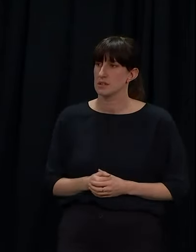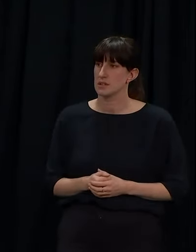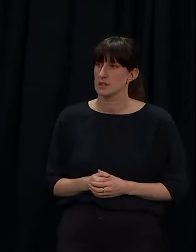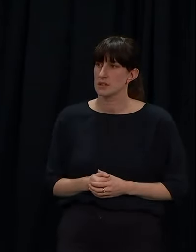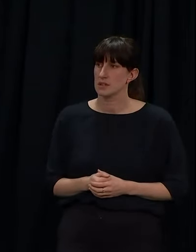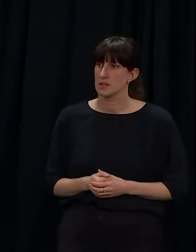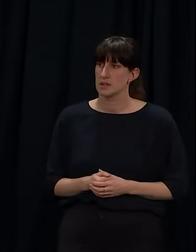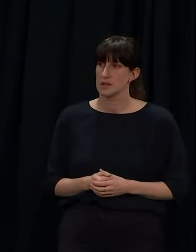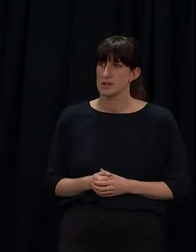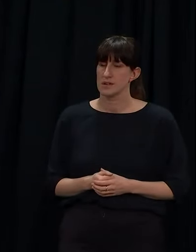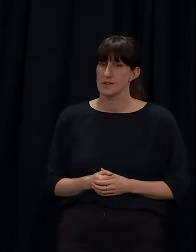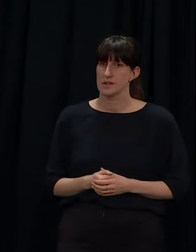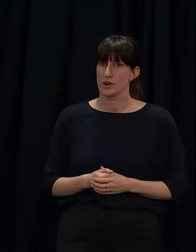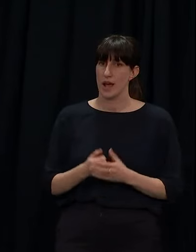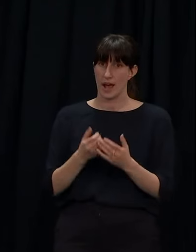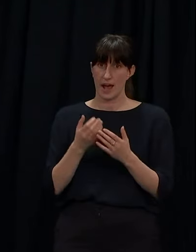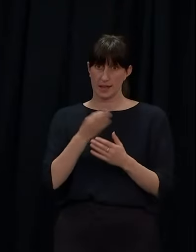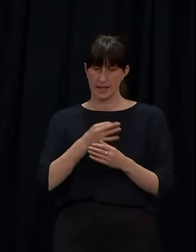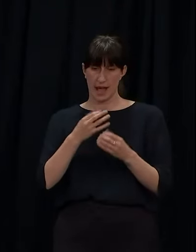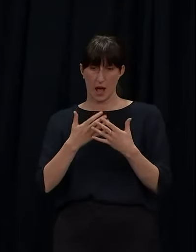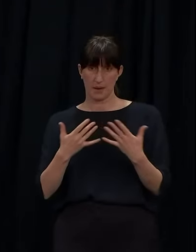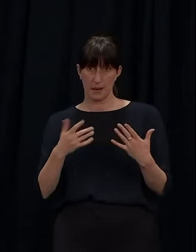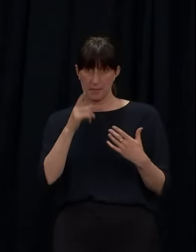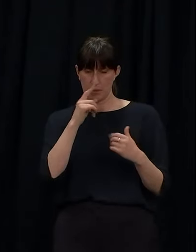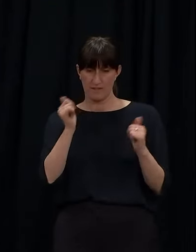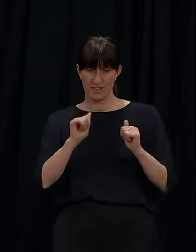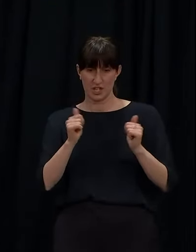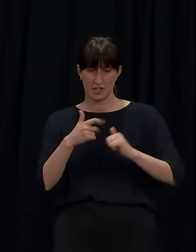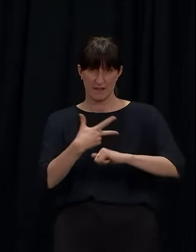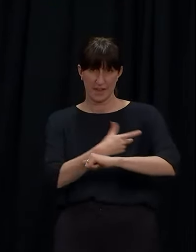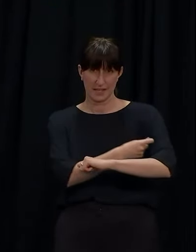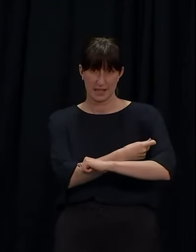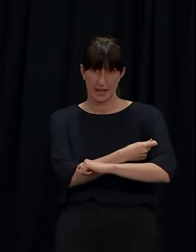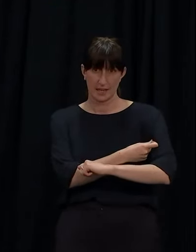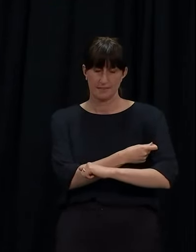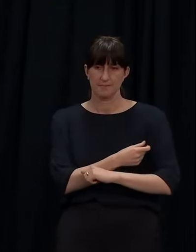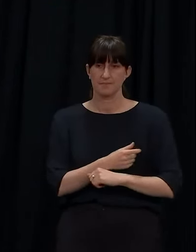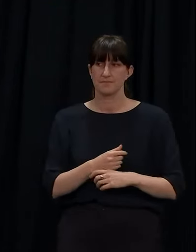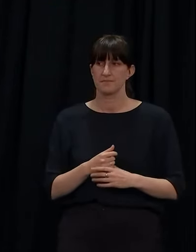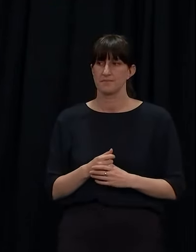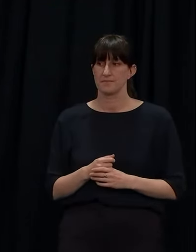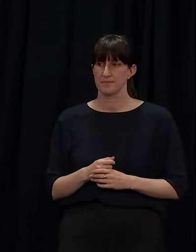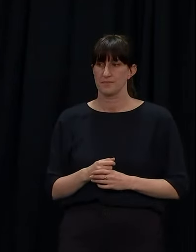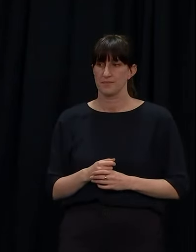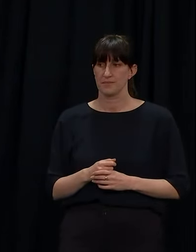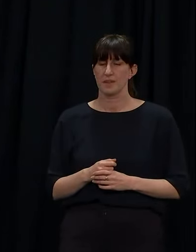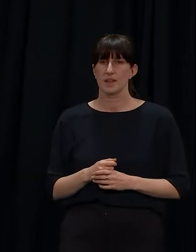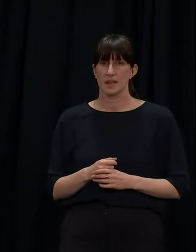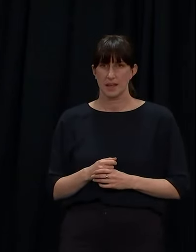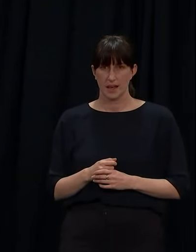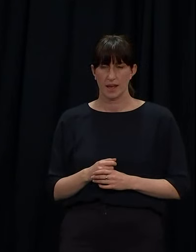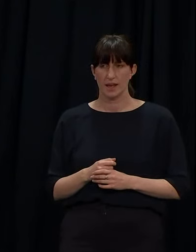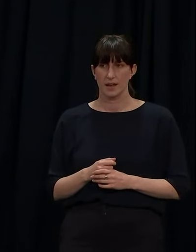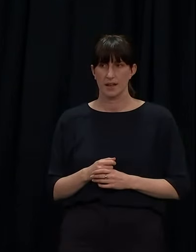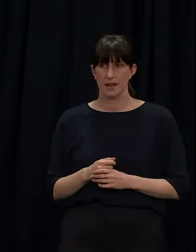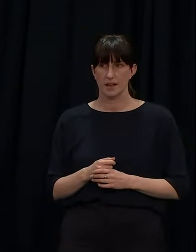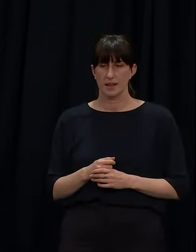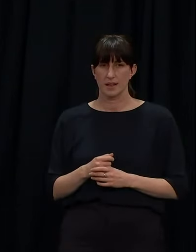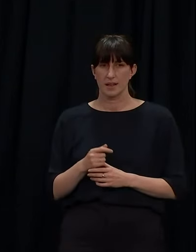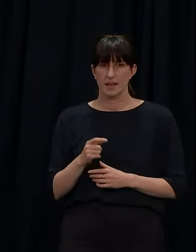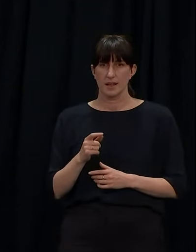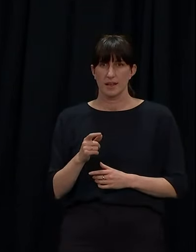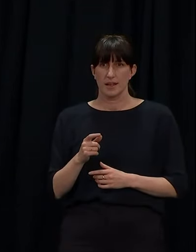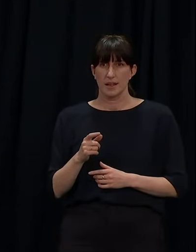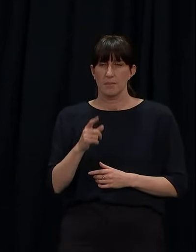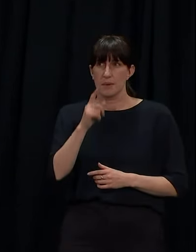are vaccinated, so first and second dose? Yeah, so I saw that in the update this morning. The one thing I'd just add that somehow people seem to